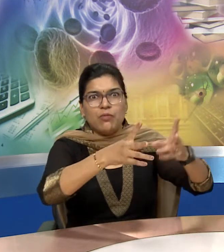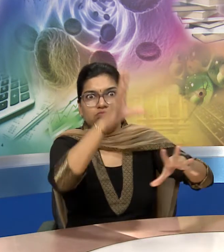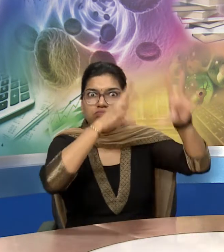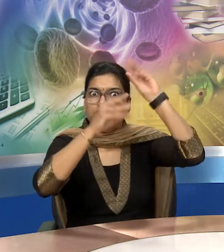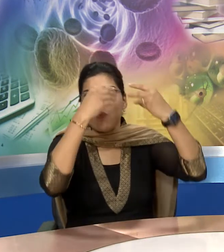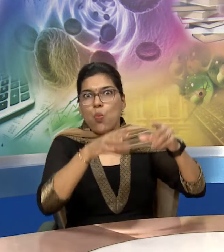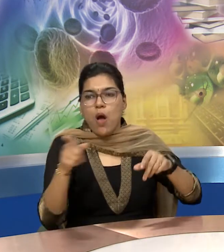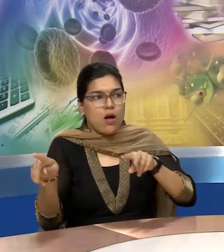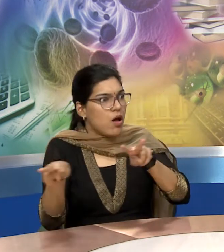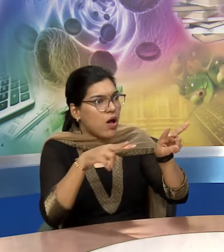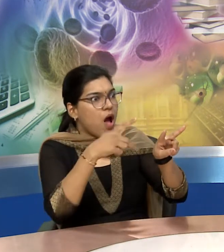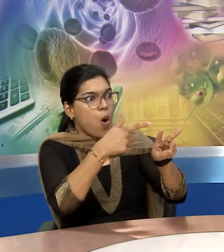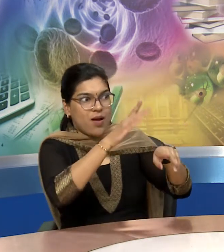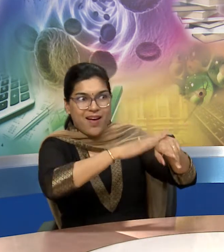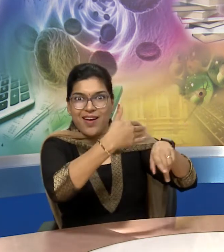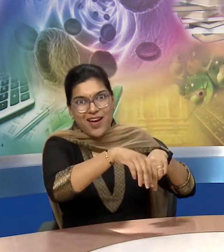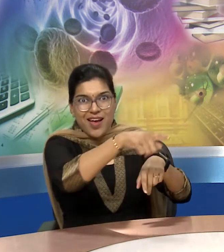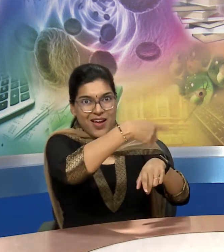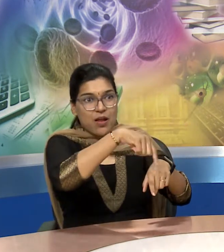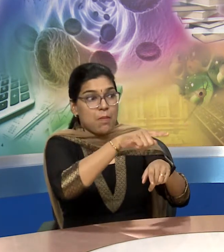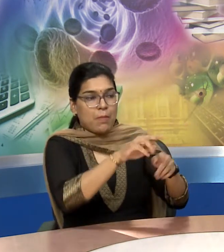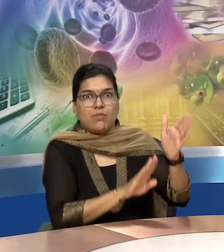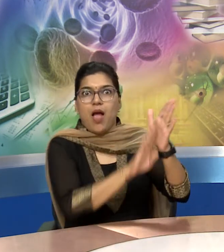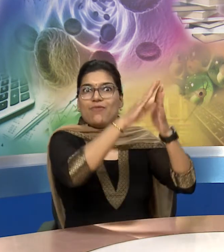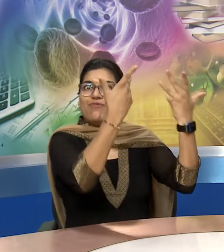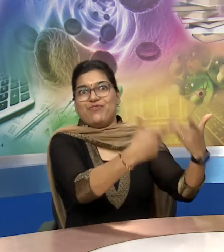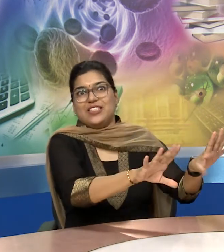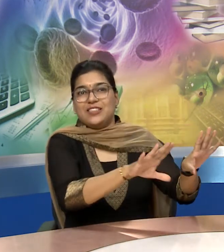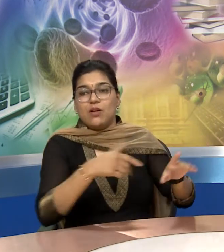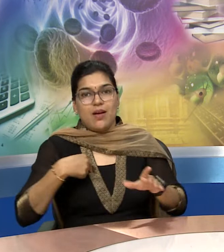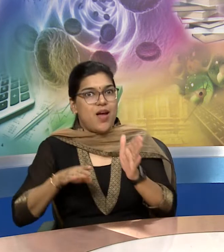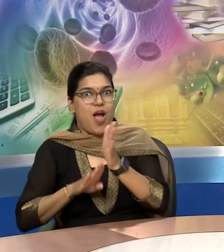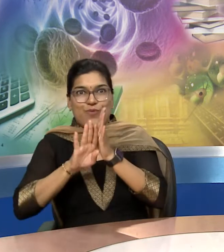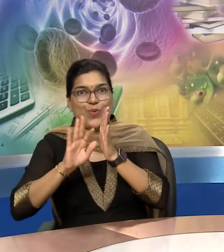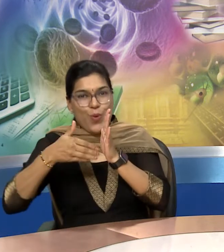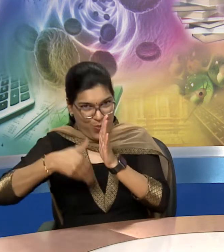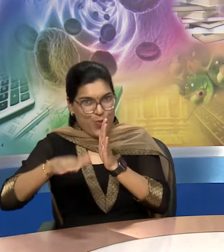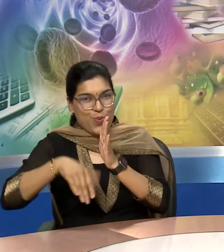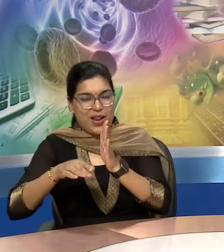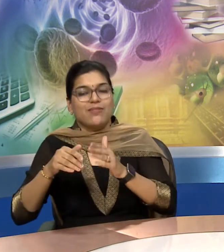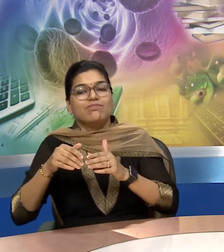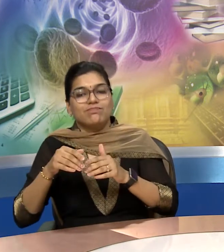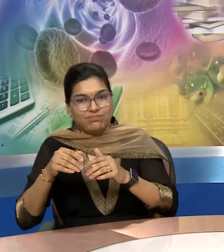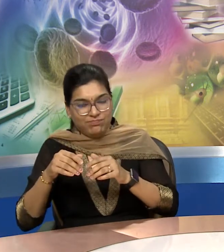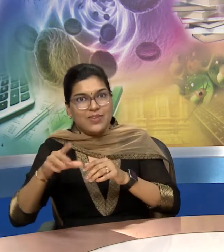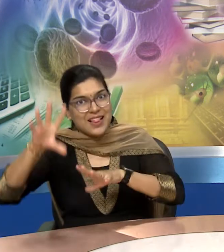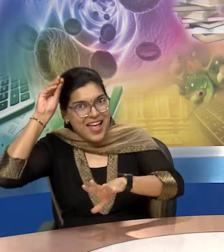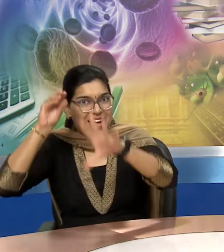whenever they need some advice or they need information about any